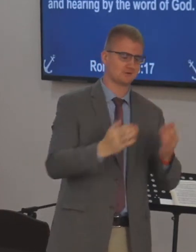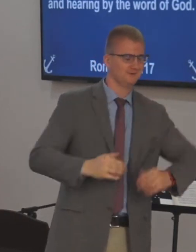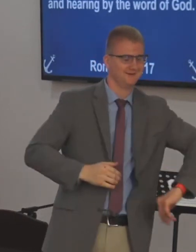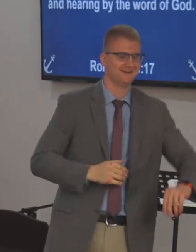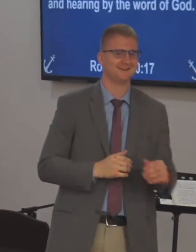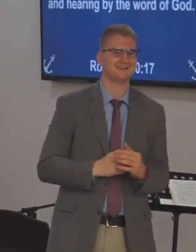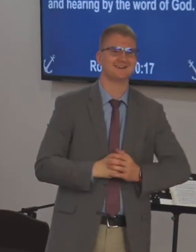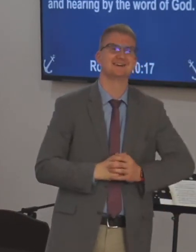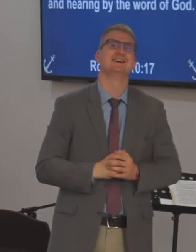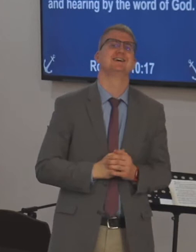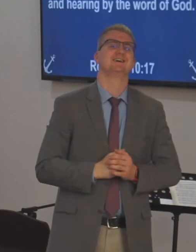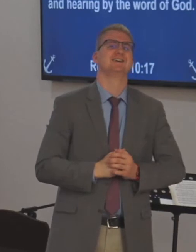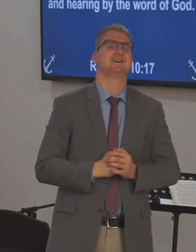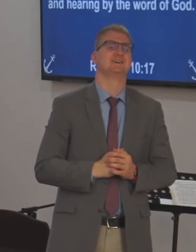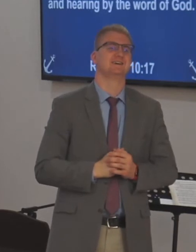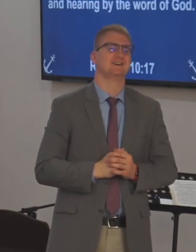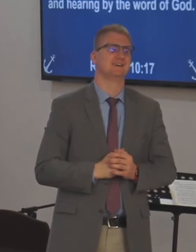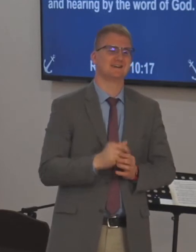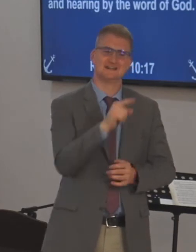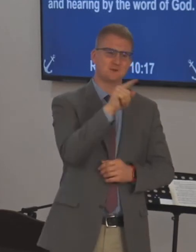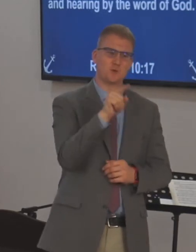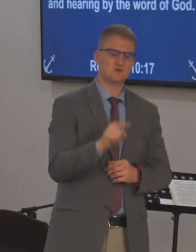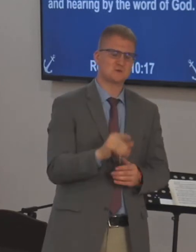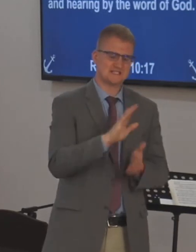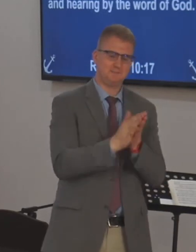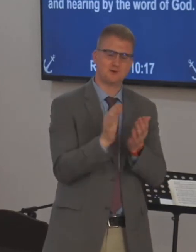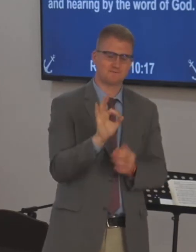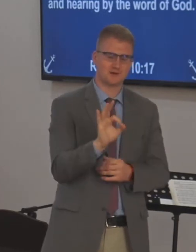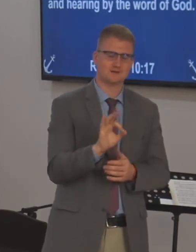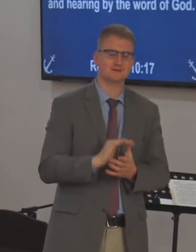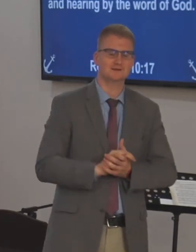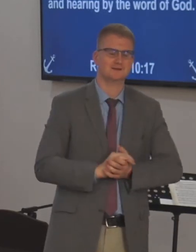crazy or if I was a charismatic or something, and I'm not.